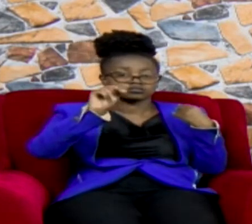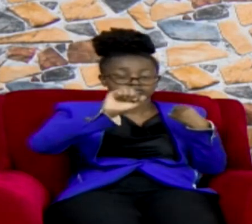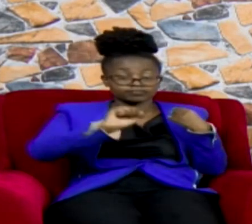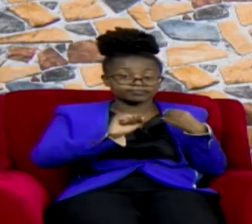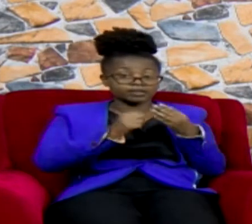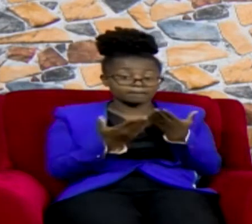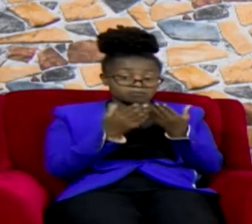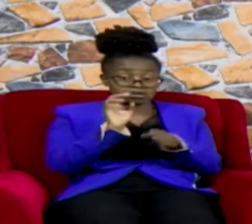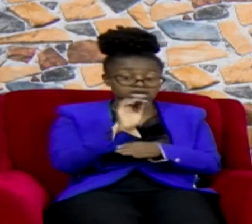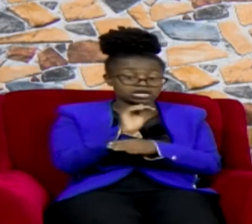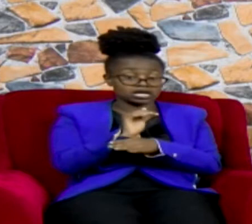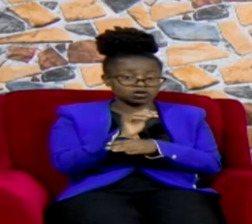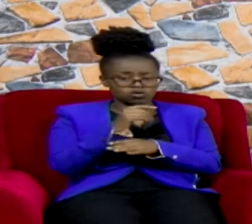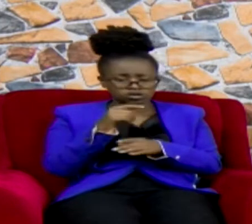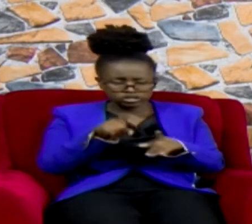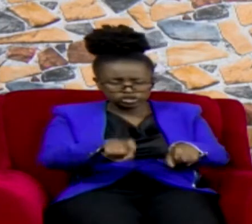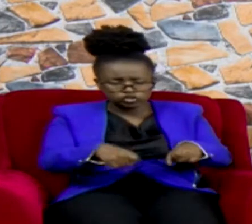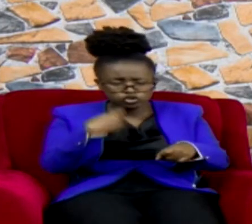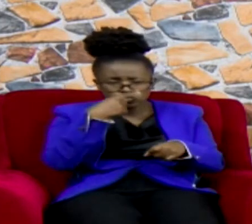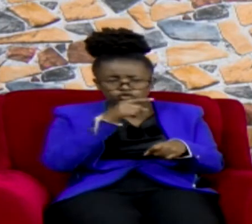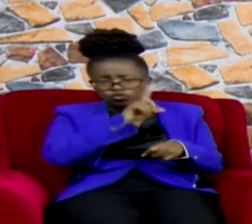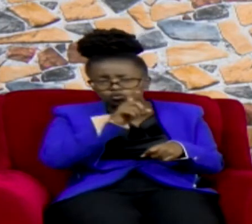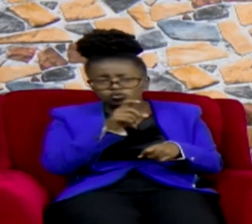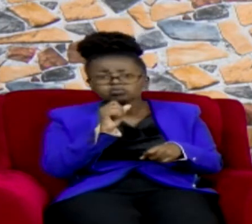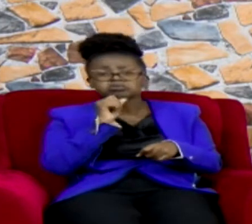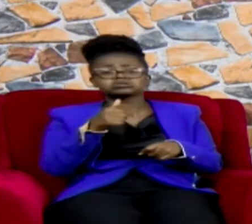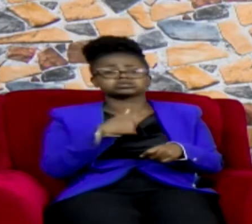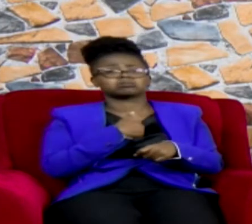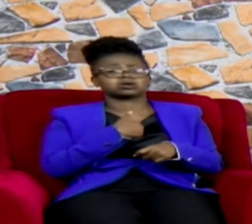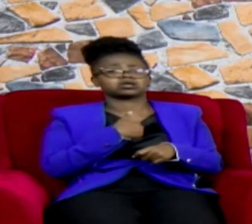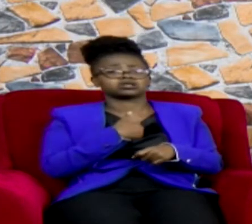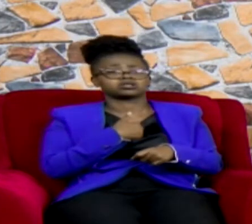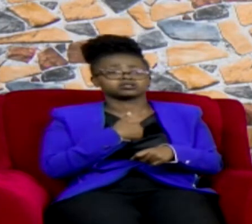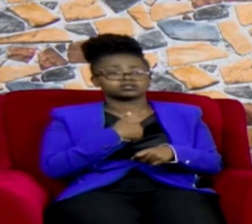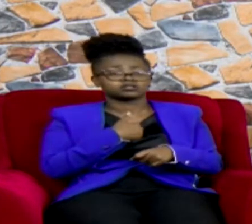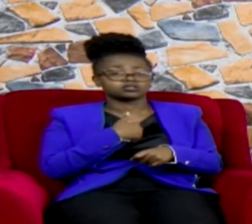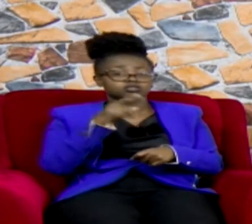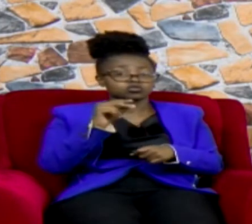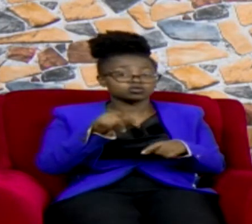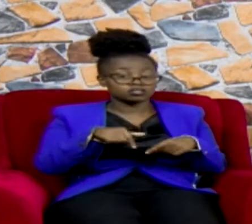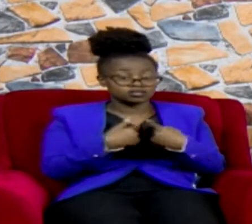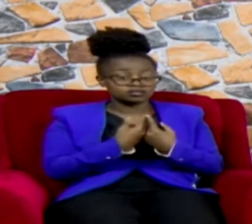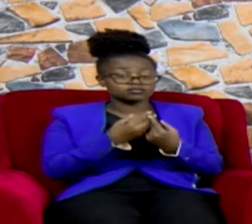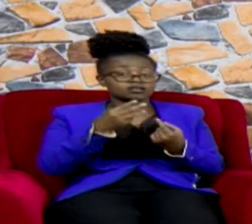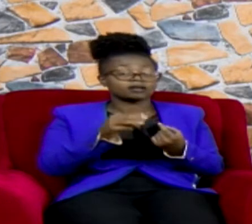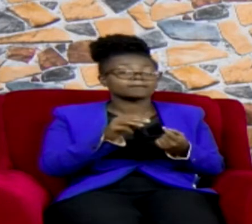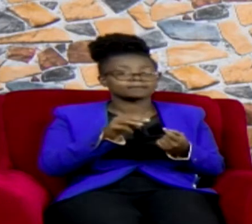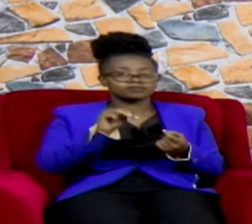you may even ask, which shoe is this? They won't say my shoe. They'll say the name of the person. Their name, Moggy's